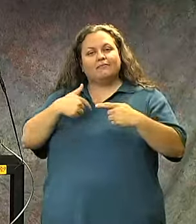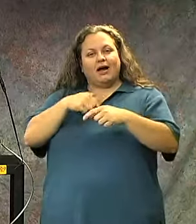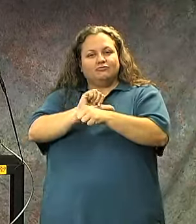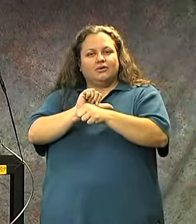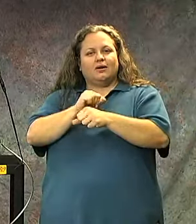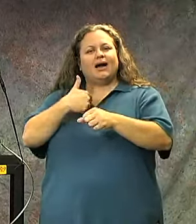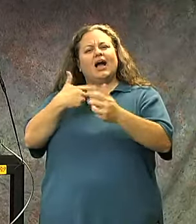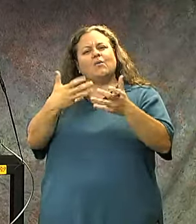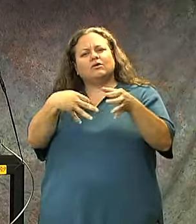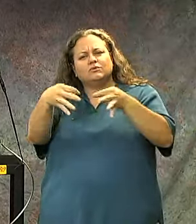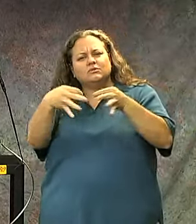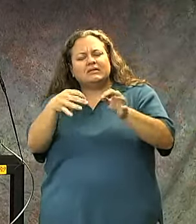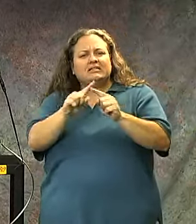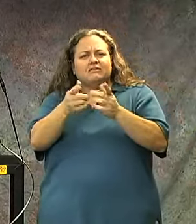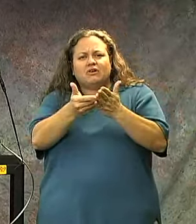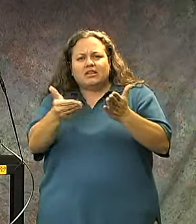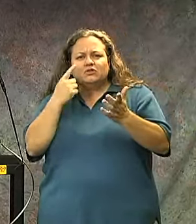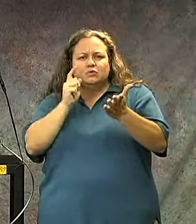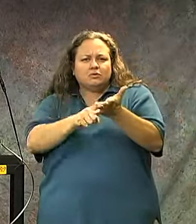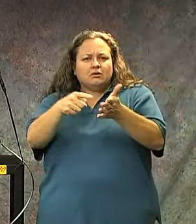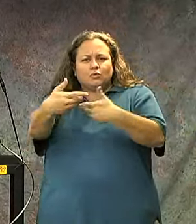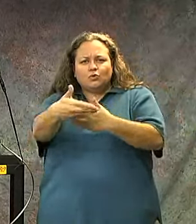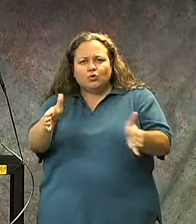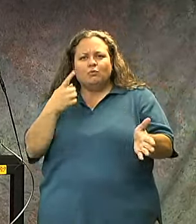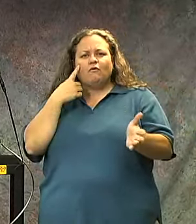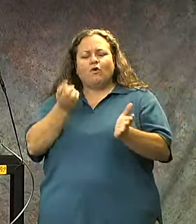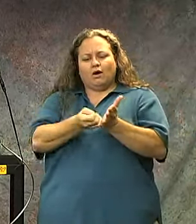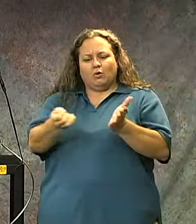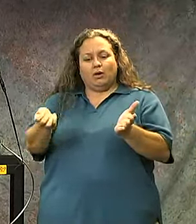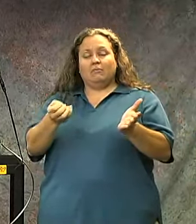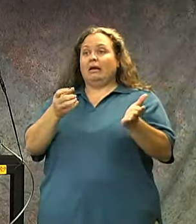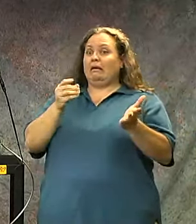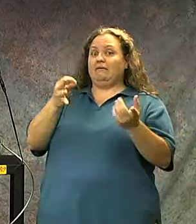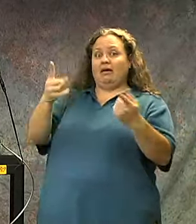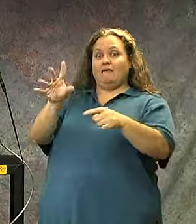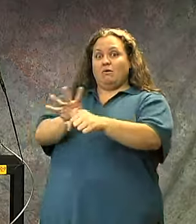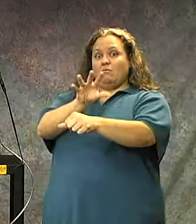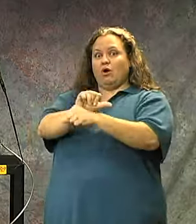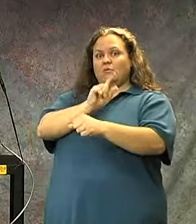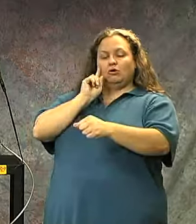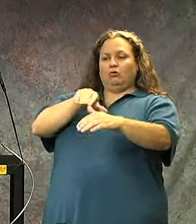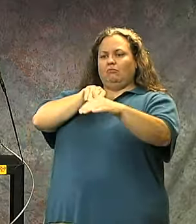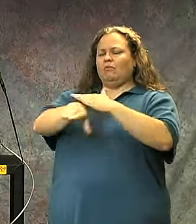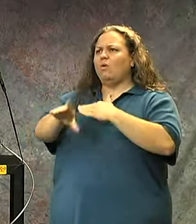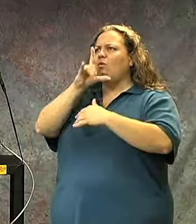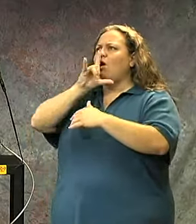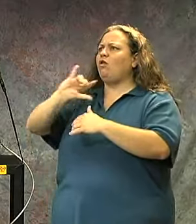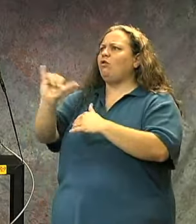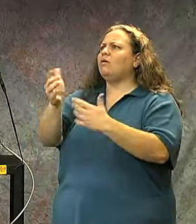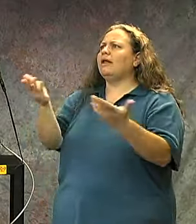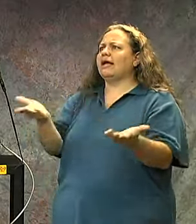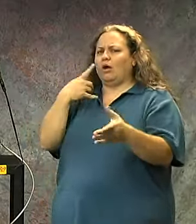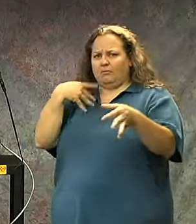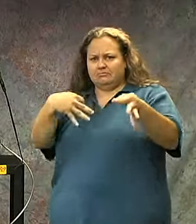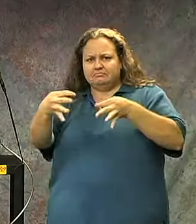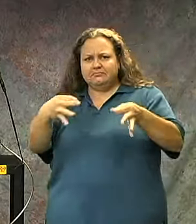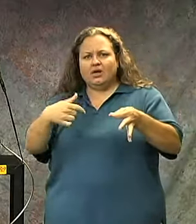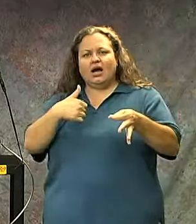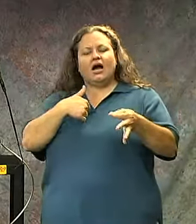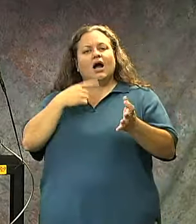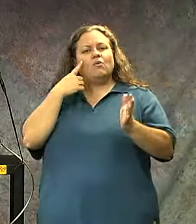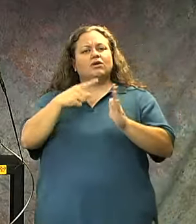things about some of the equipment we use and what to expect when you come in for a couple of tests your doctor might order. We're